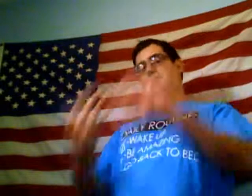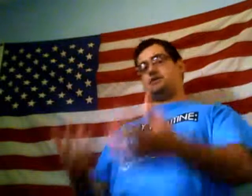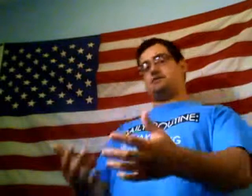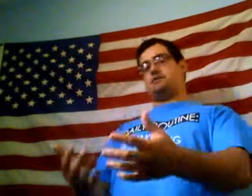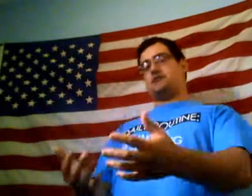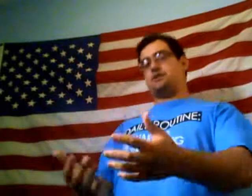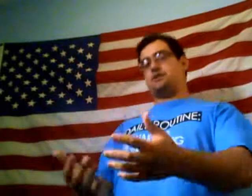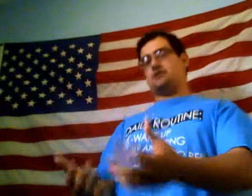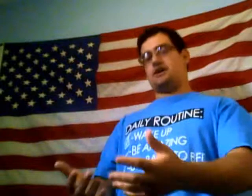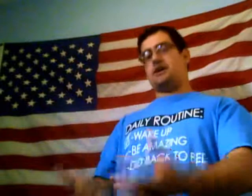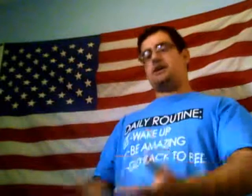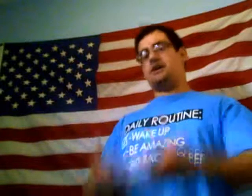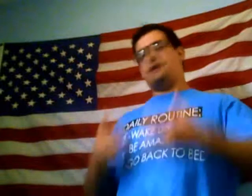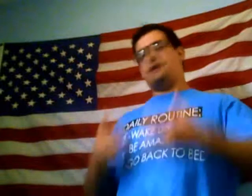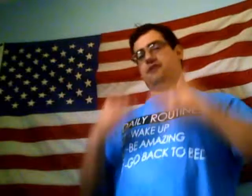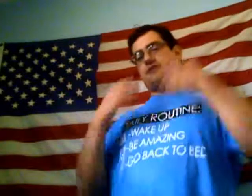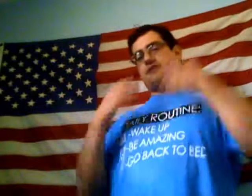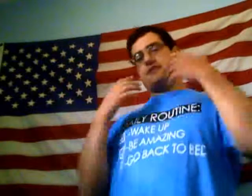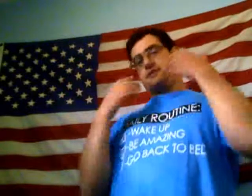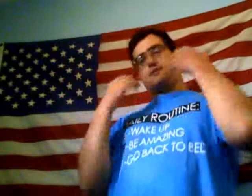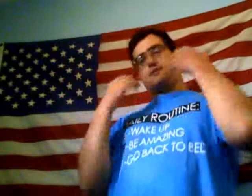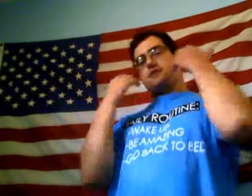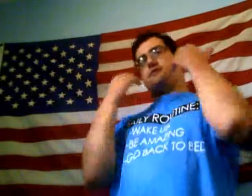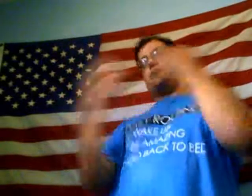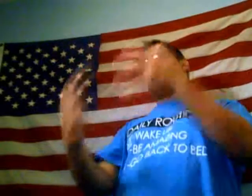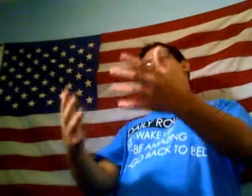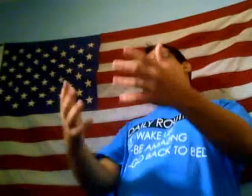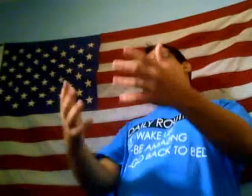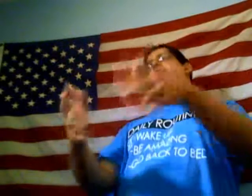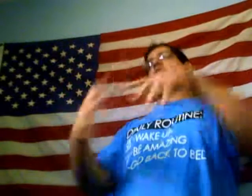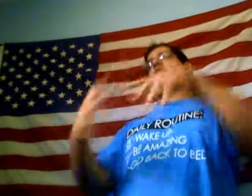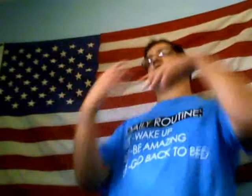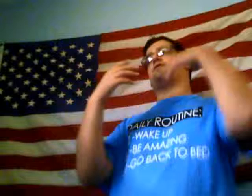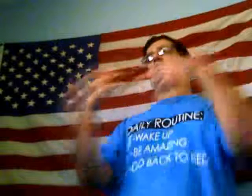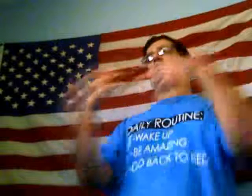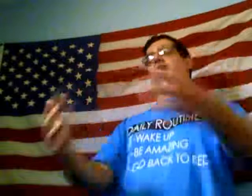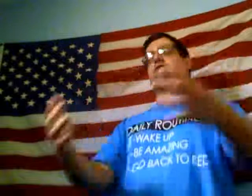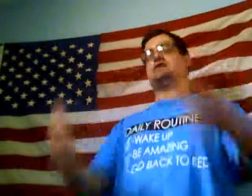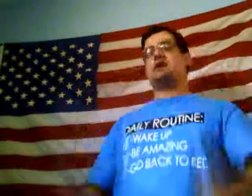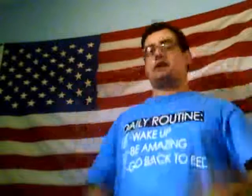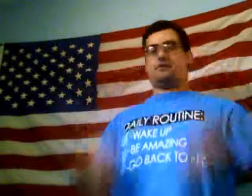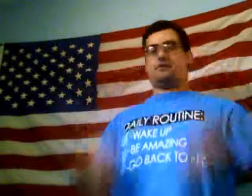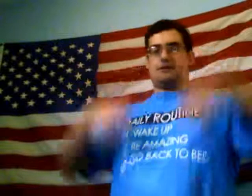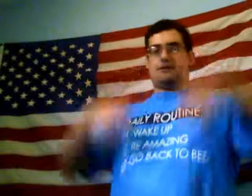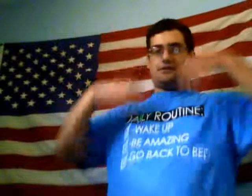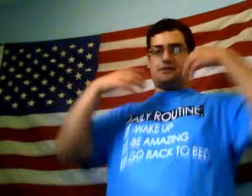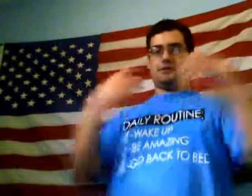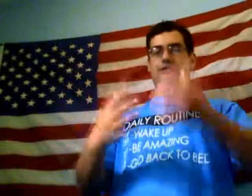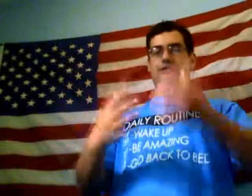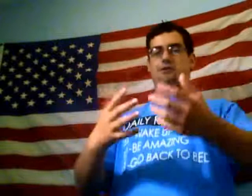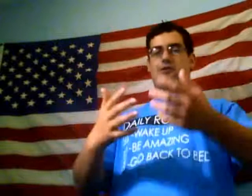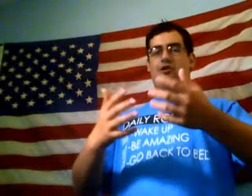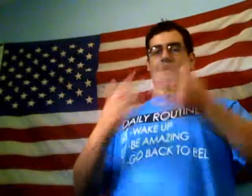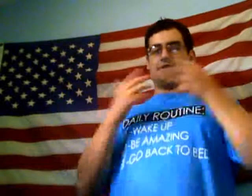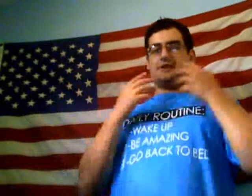so much potential in this guy. I thought that he was going to follow my progressive ways. I thought he was going to